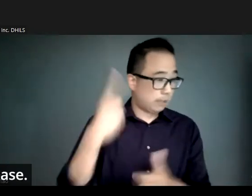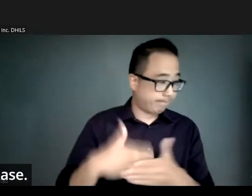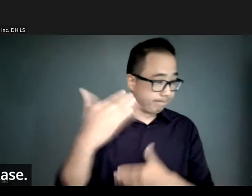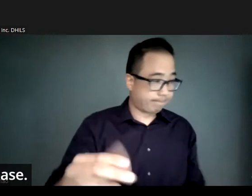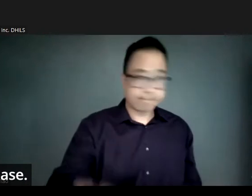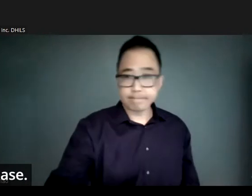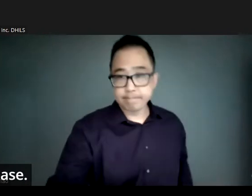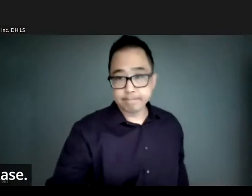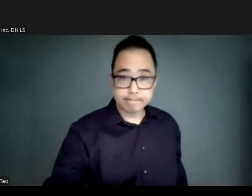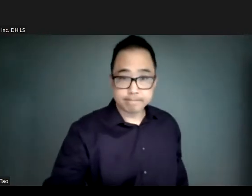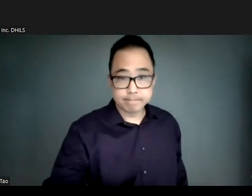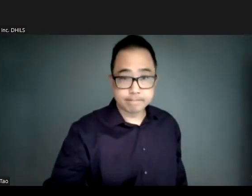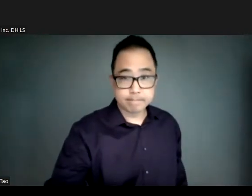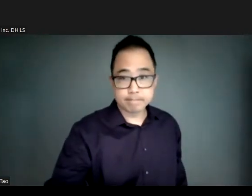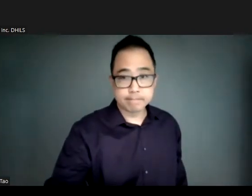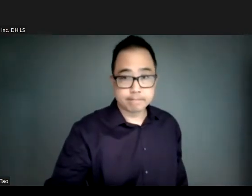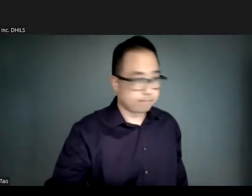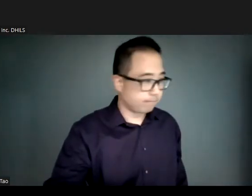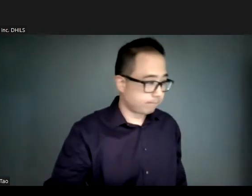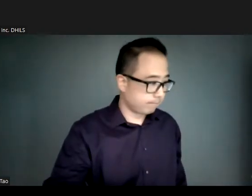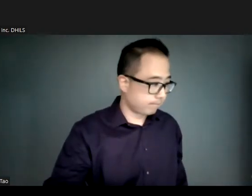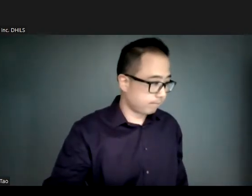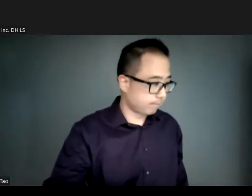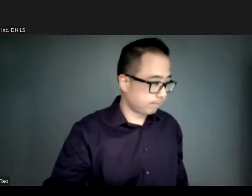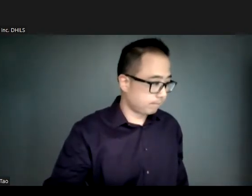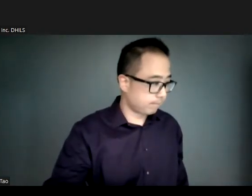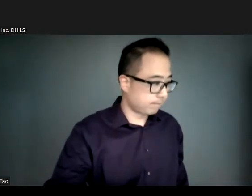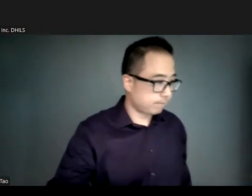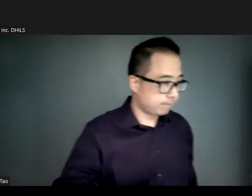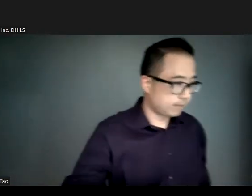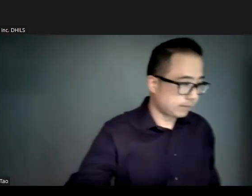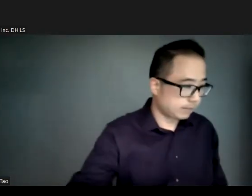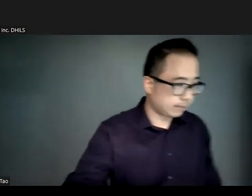There's a variety of things, but there's three things in particular that I want to talk about this evening.